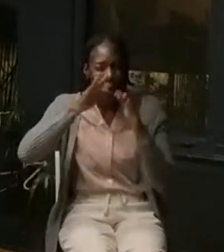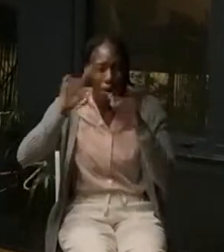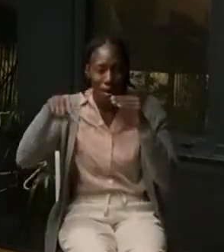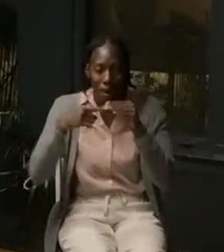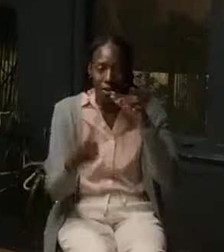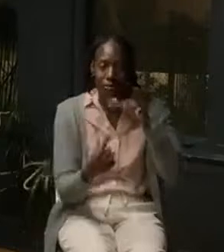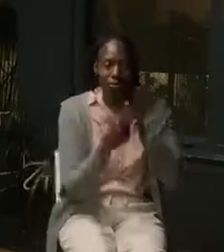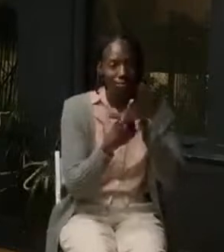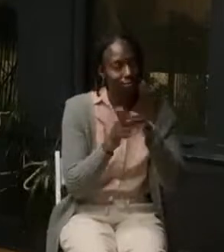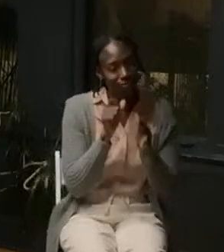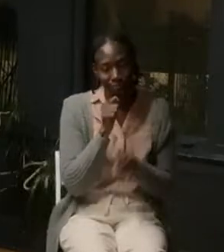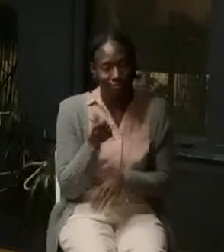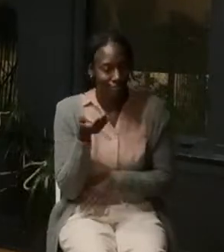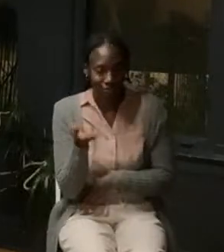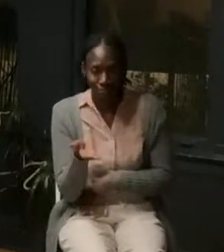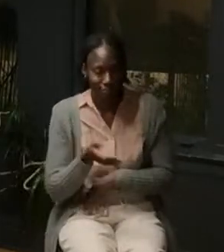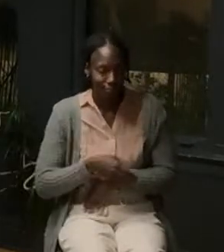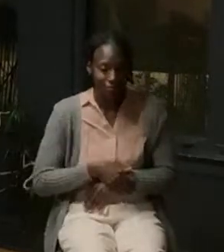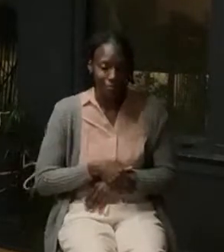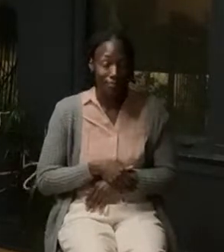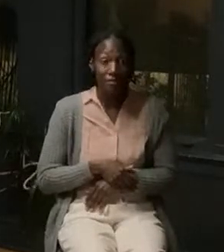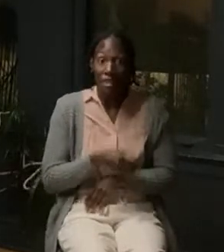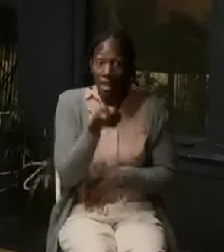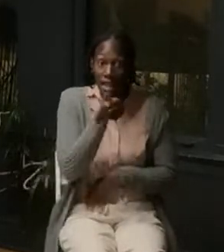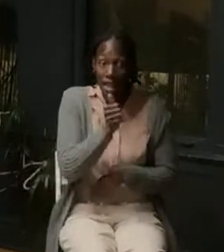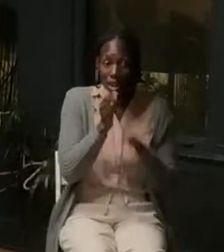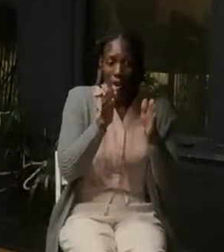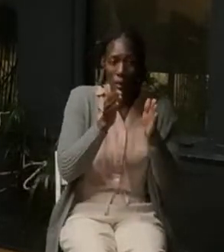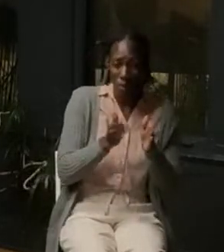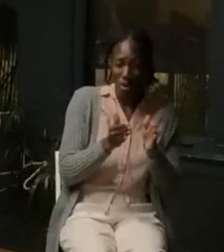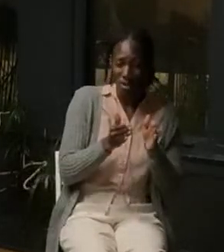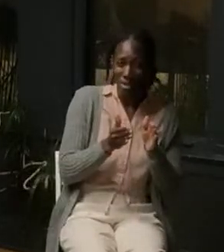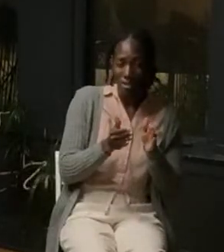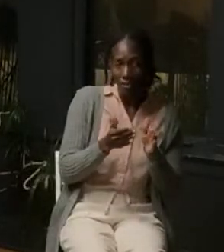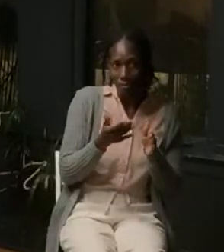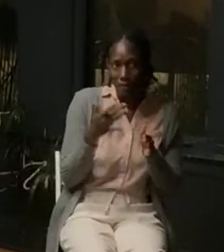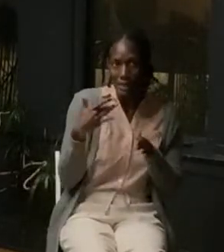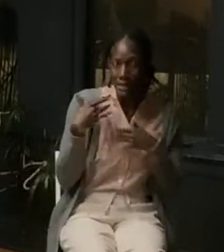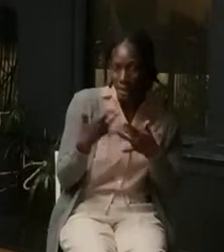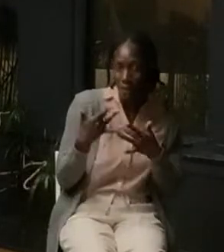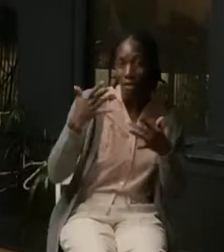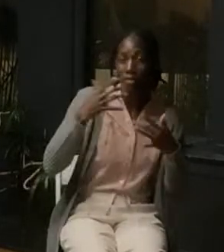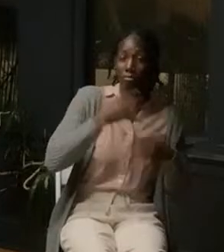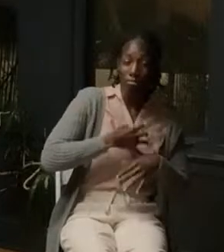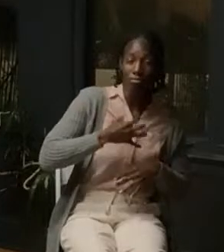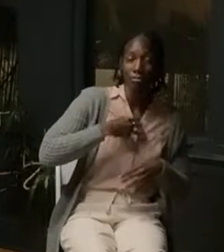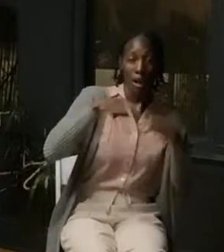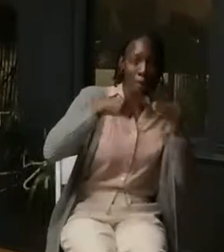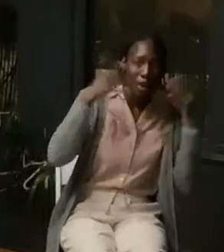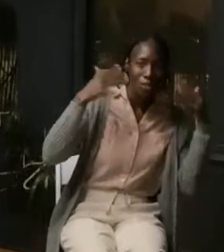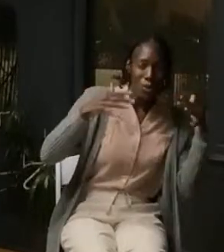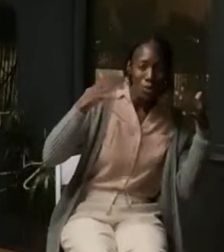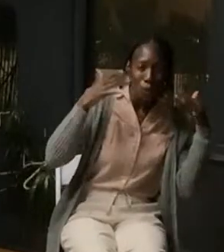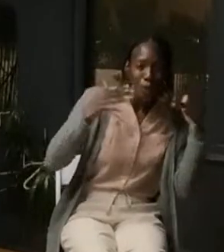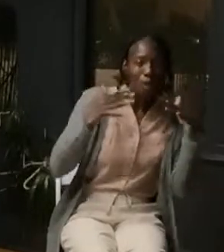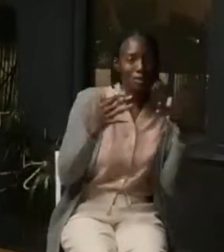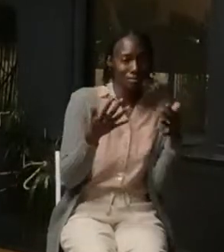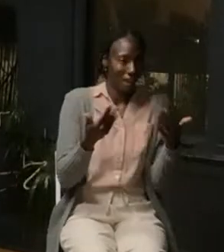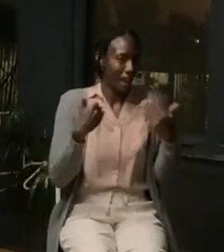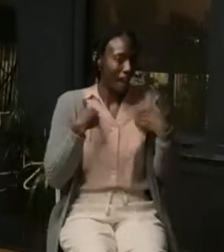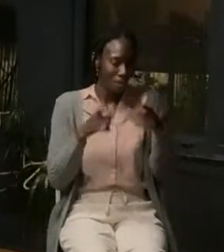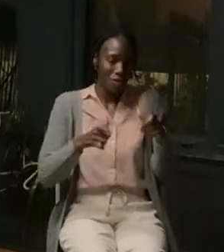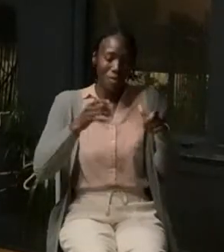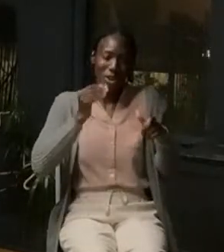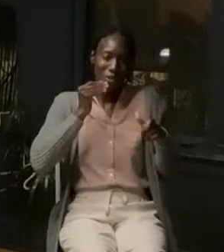here isn't. And anybody who would complain about the noise already got a plate, so turn it